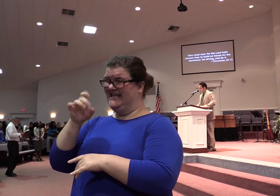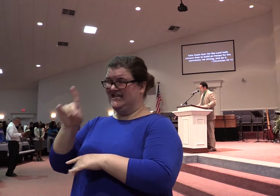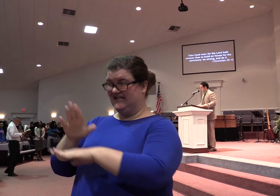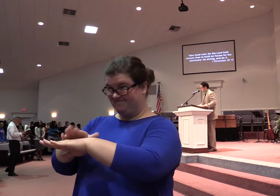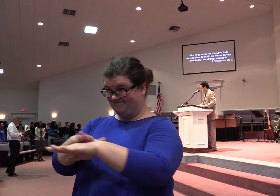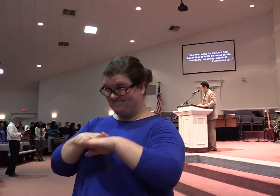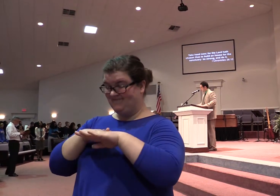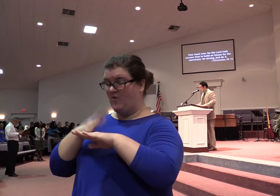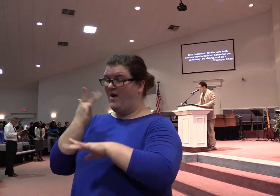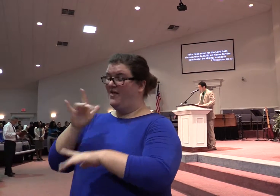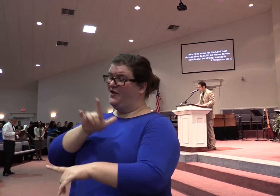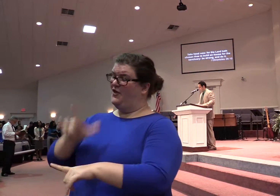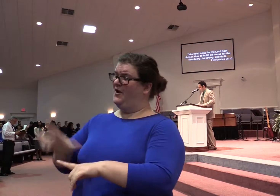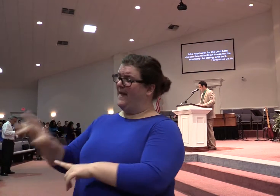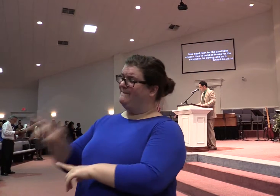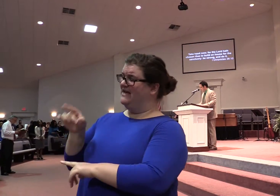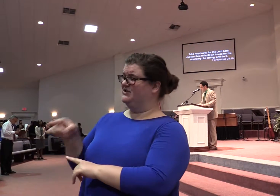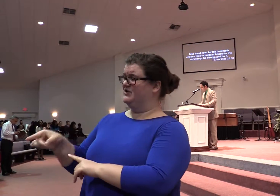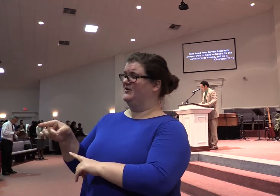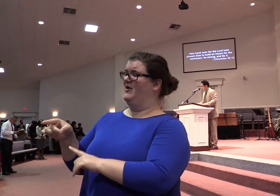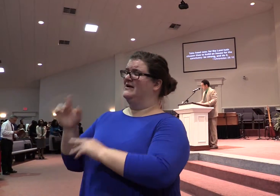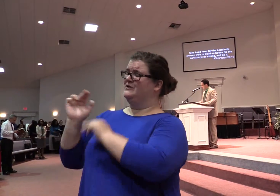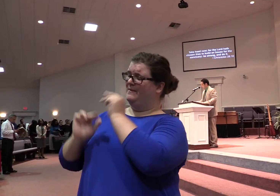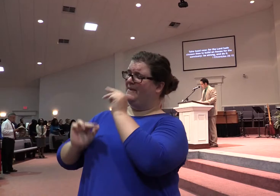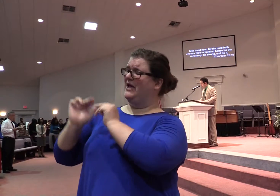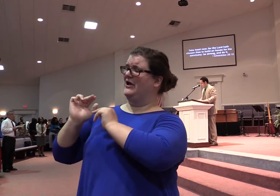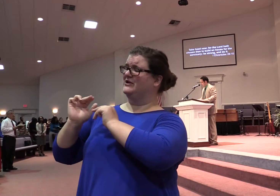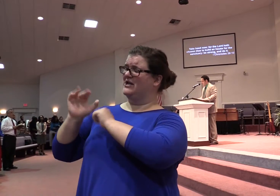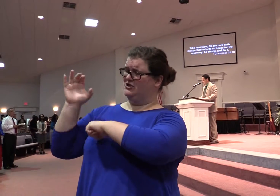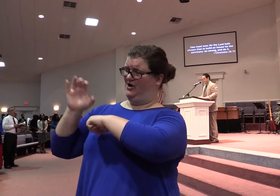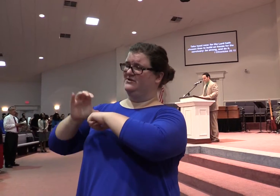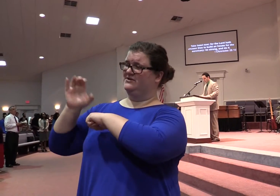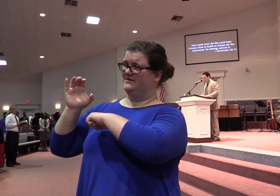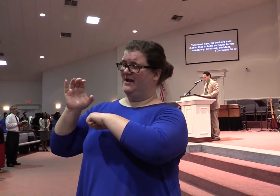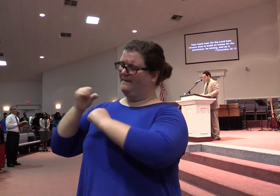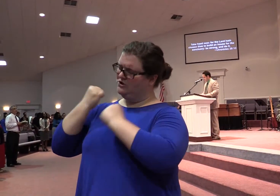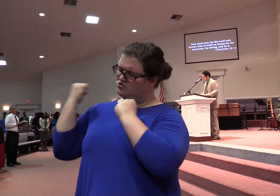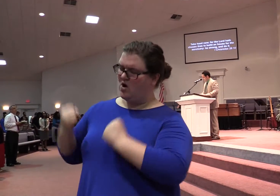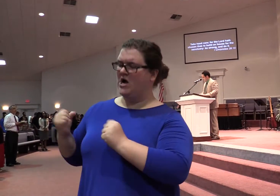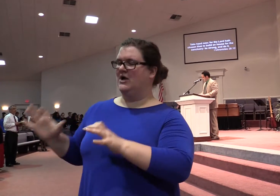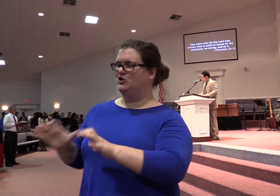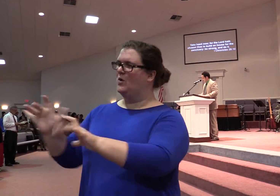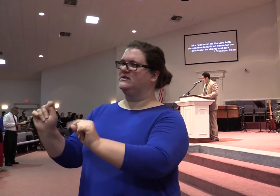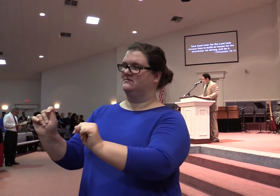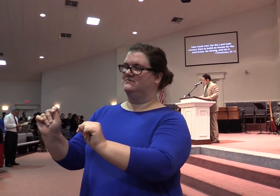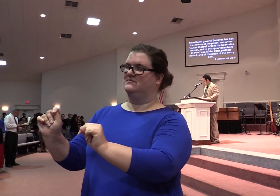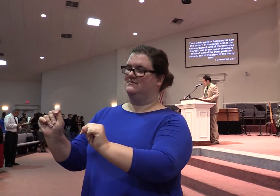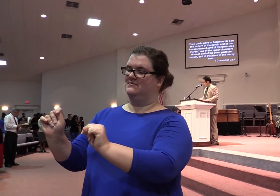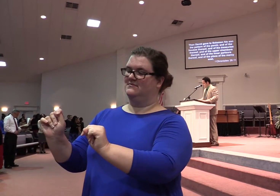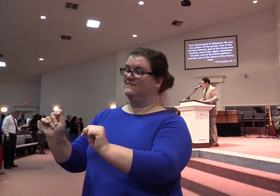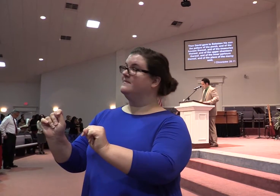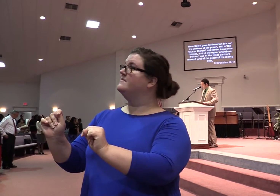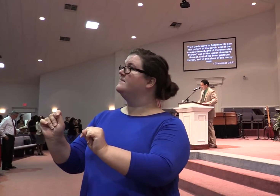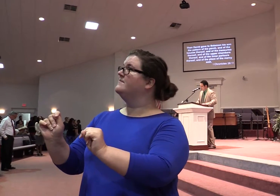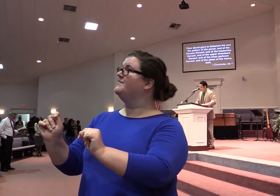Lord hath chosen thee to build a house for the sanctuary. Be strong and do it." Then David gave Solomon